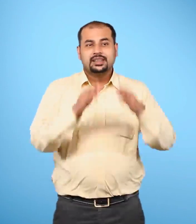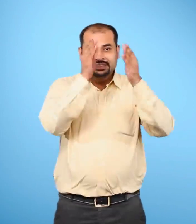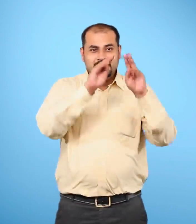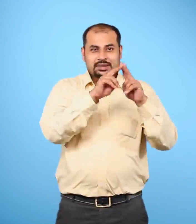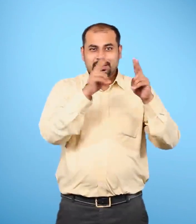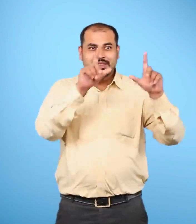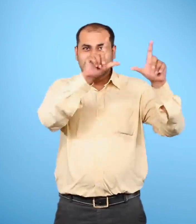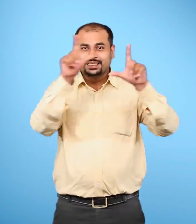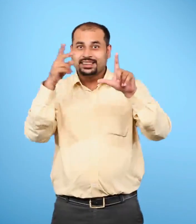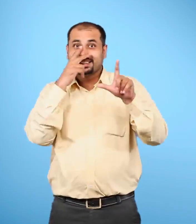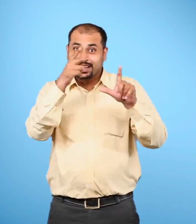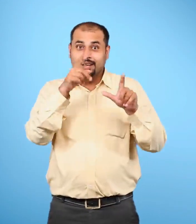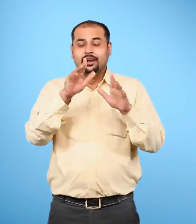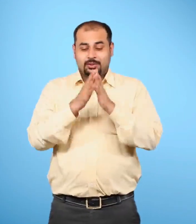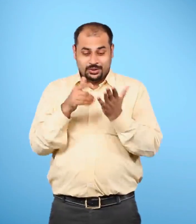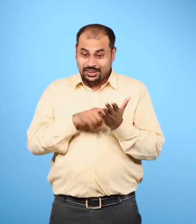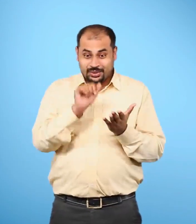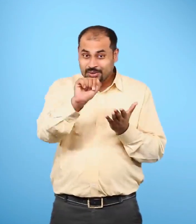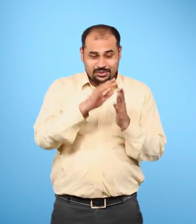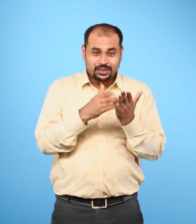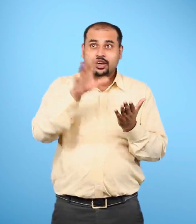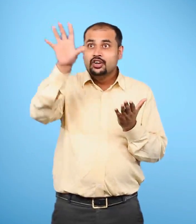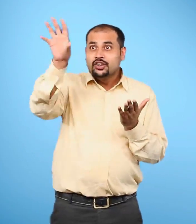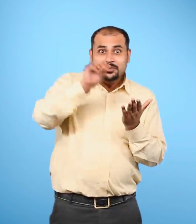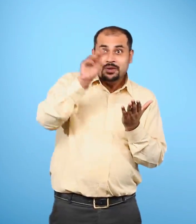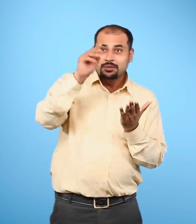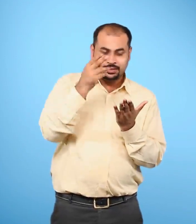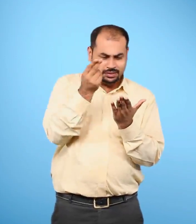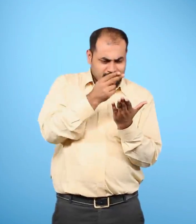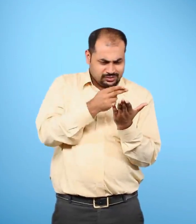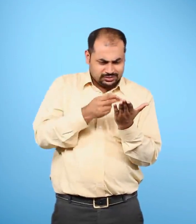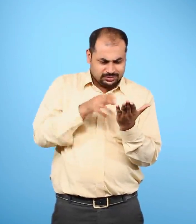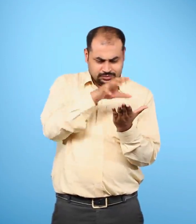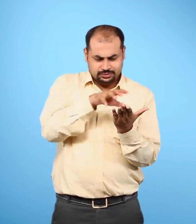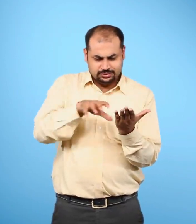Make designs in your copy by tiling those shapes.